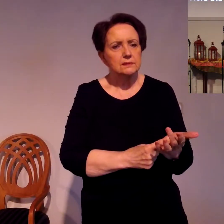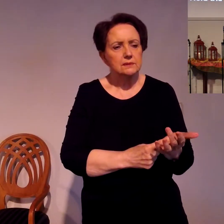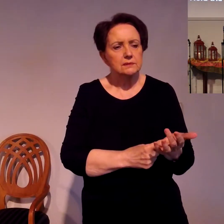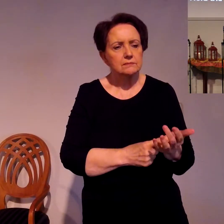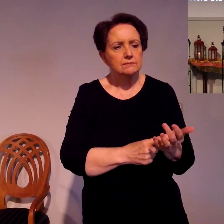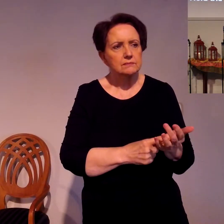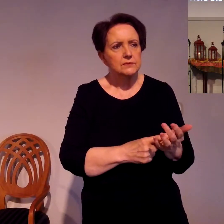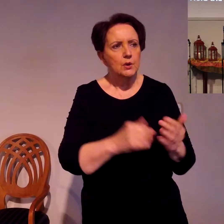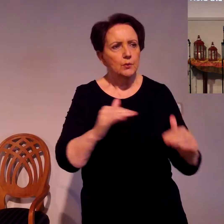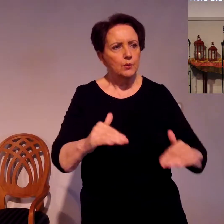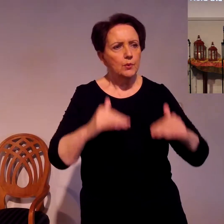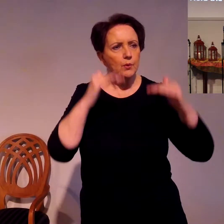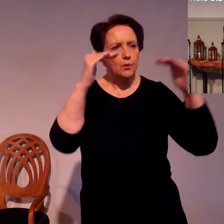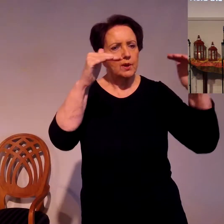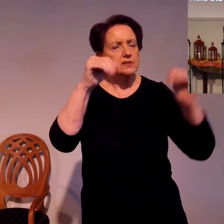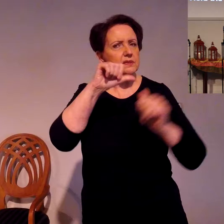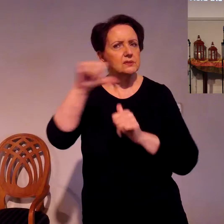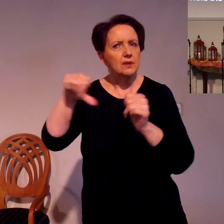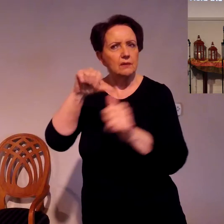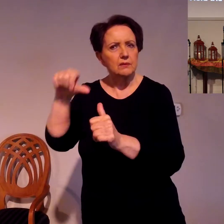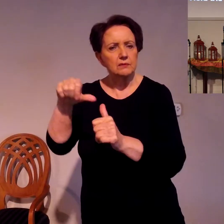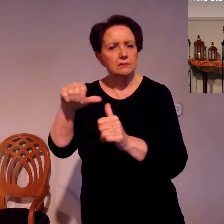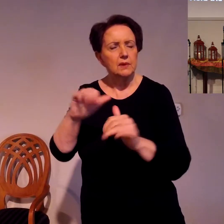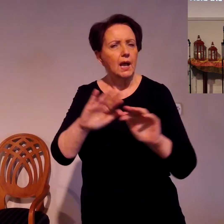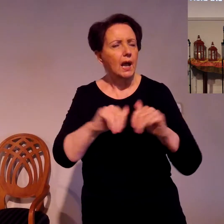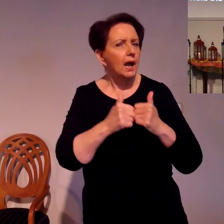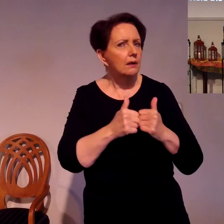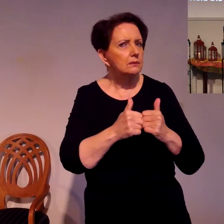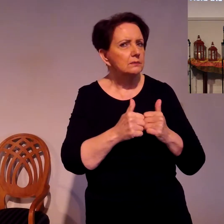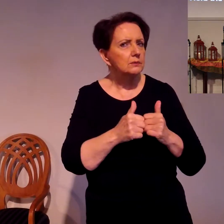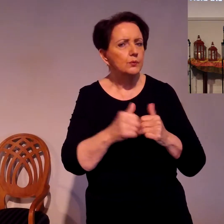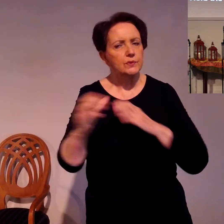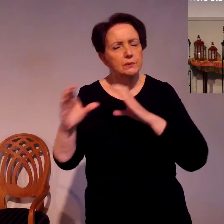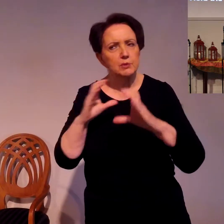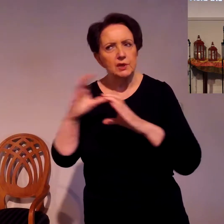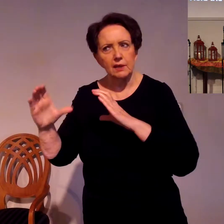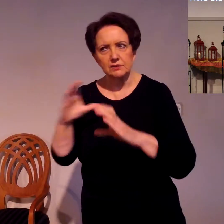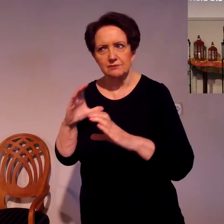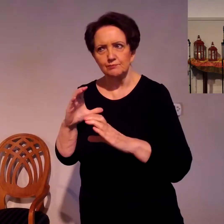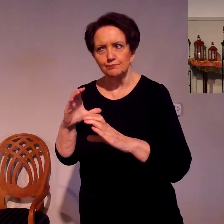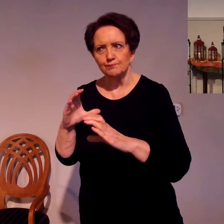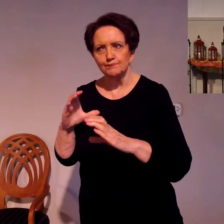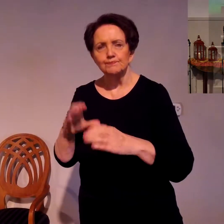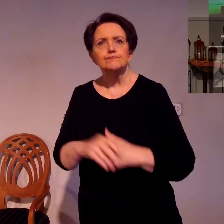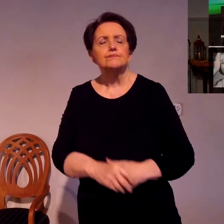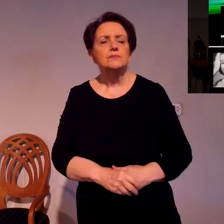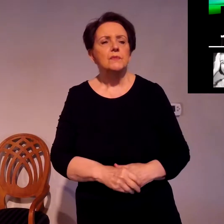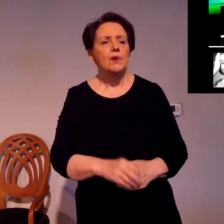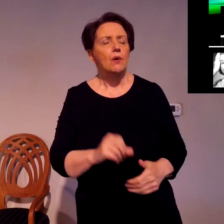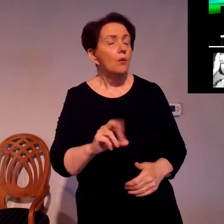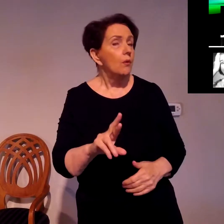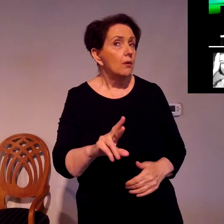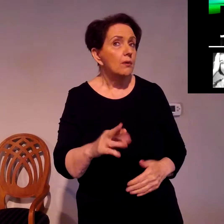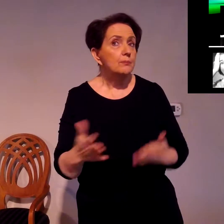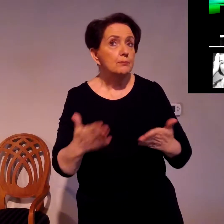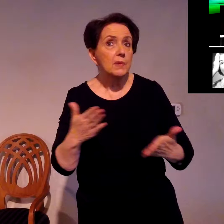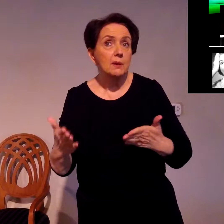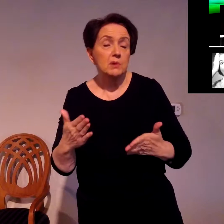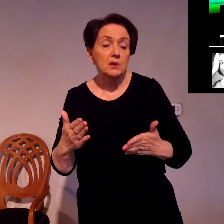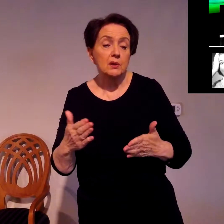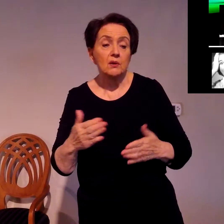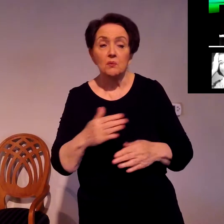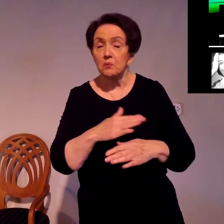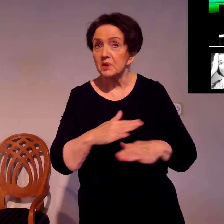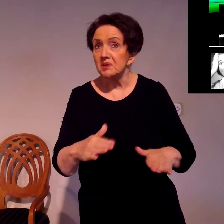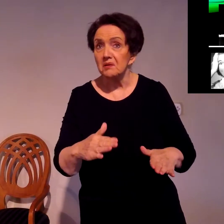raise each other up with our communication. Or maybe we don't raise each